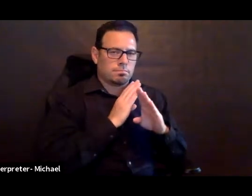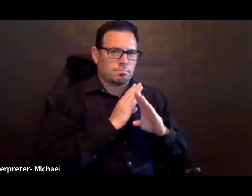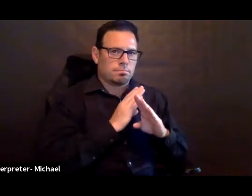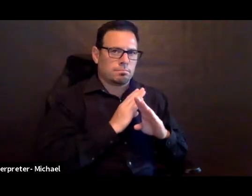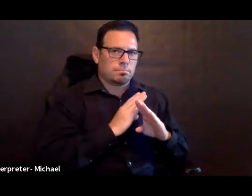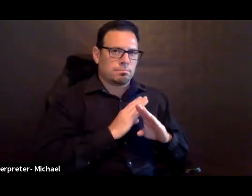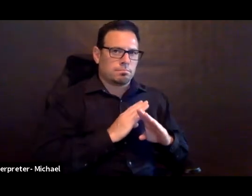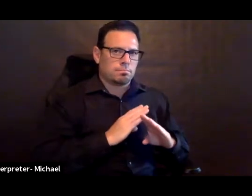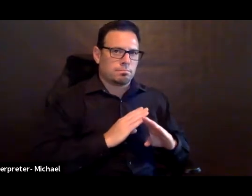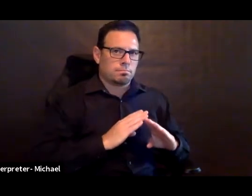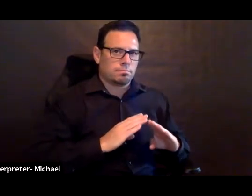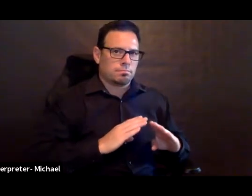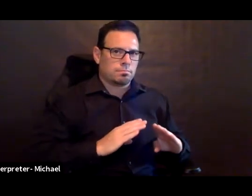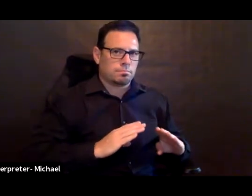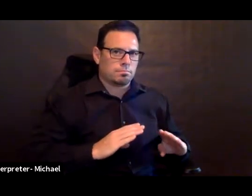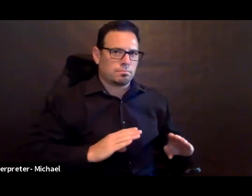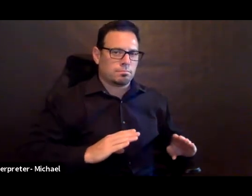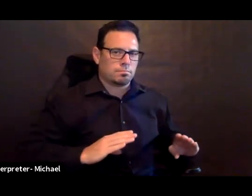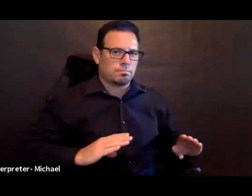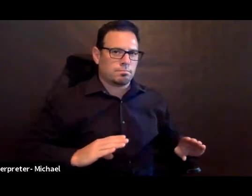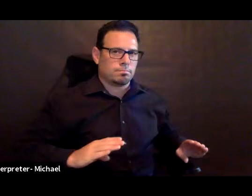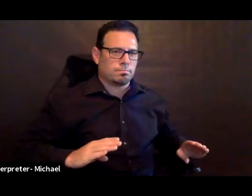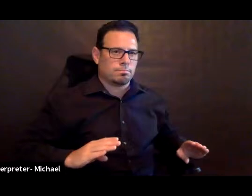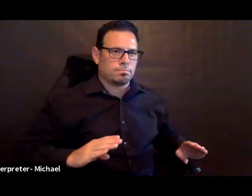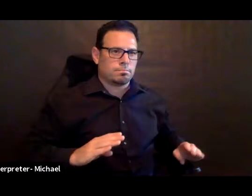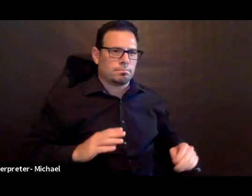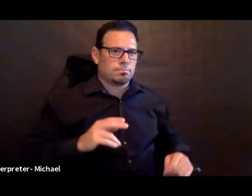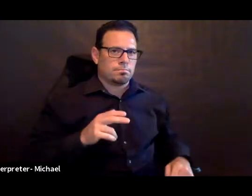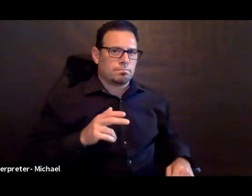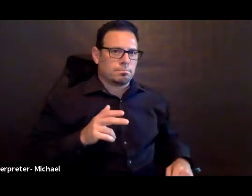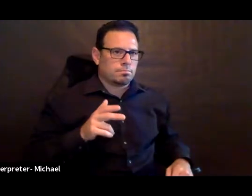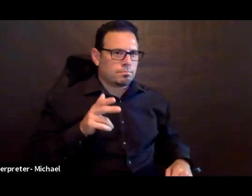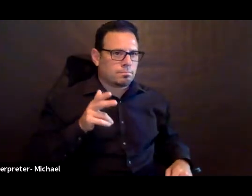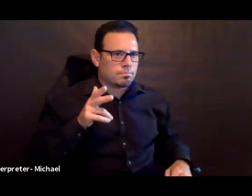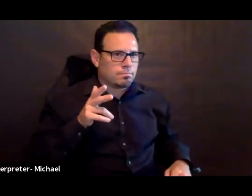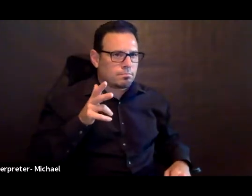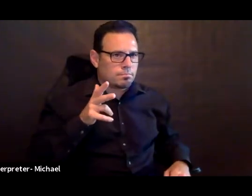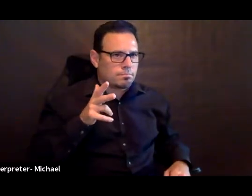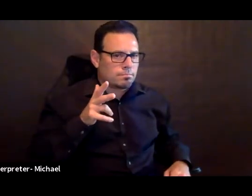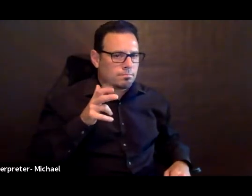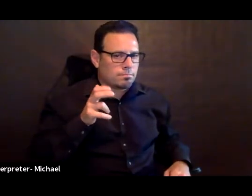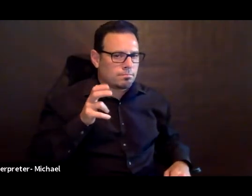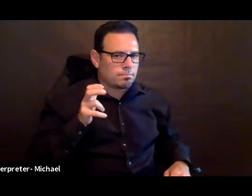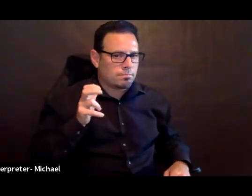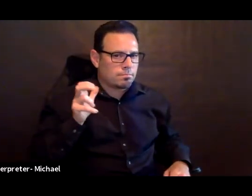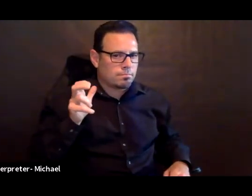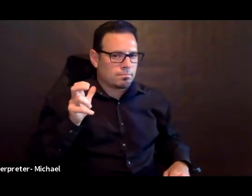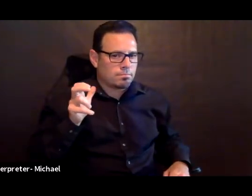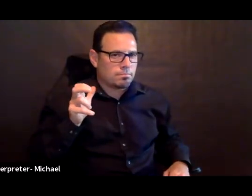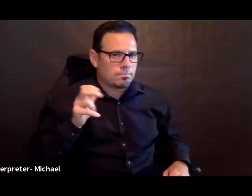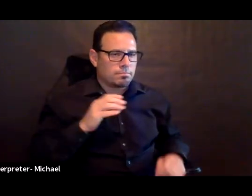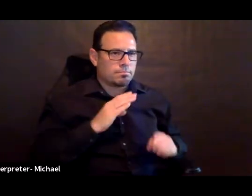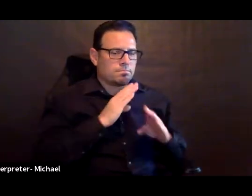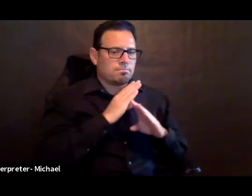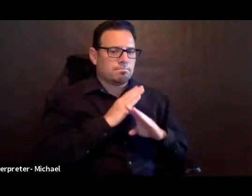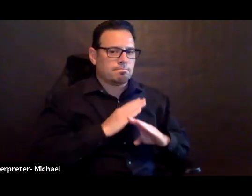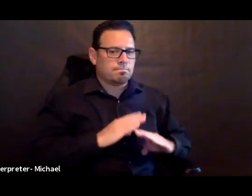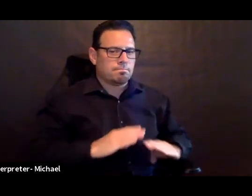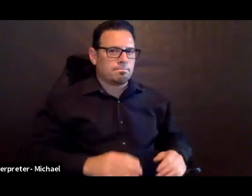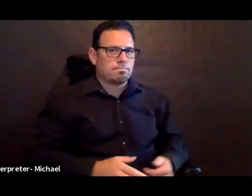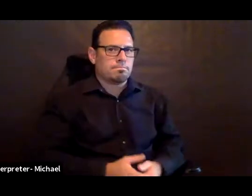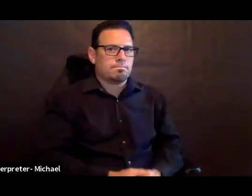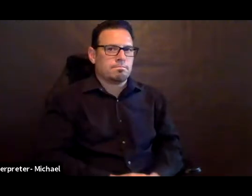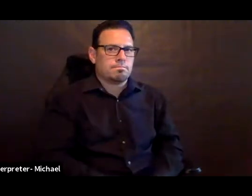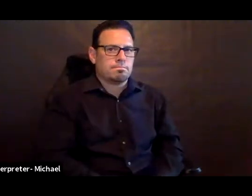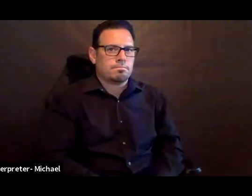or testing positive or not. But it sounds like from what you're saying, this isn't outside the realm of kind of what was expected given the efficacy of the